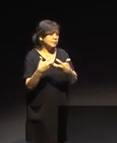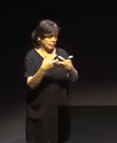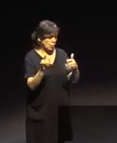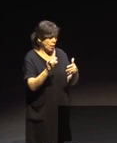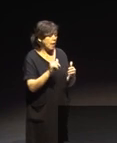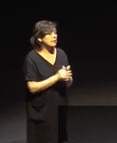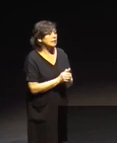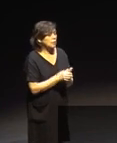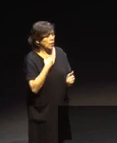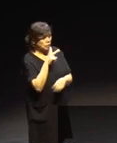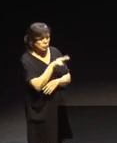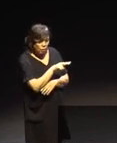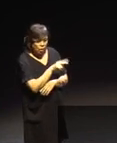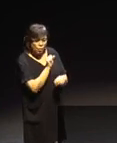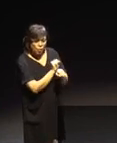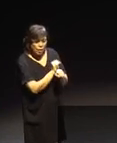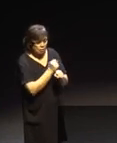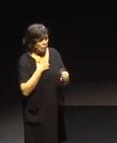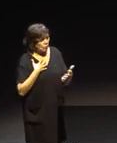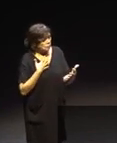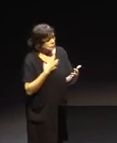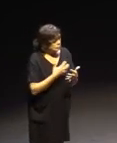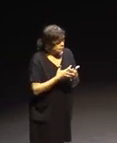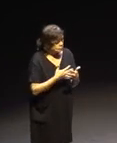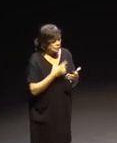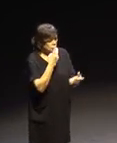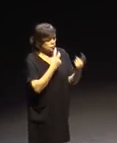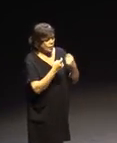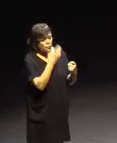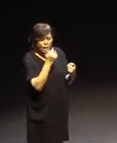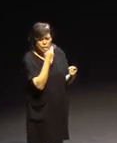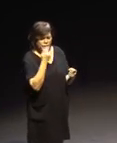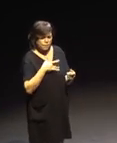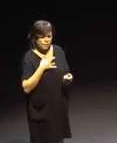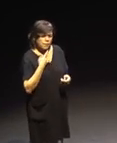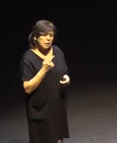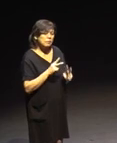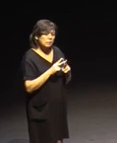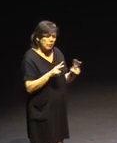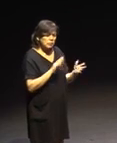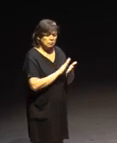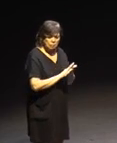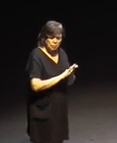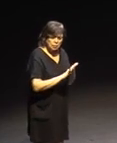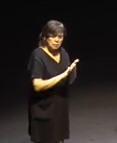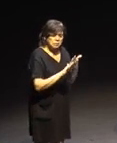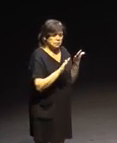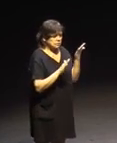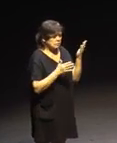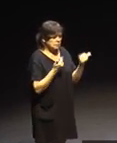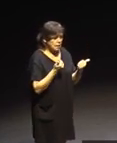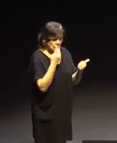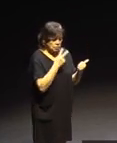When I saw this work, I was very drawn to it because I thought, you know, there was something that was very methodical about it, and I